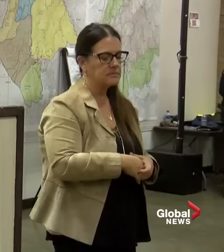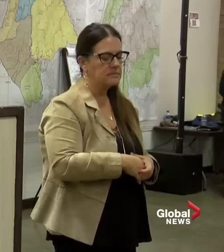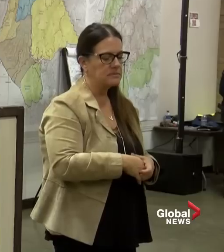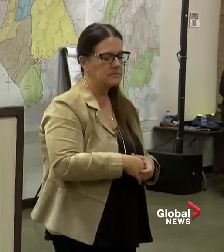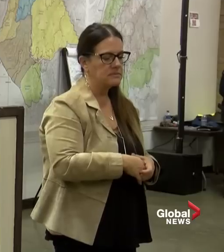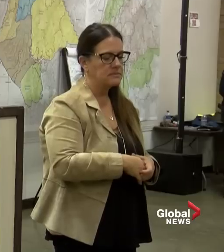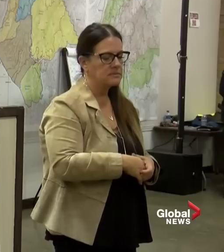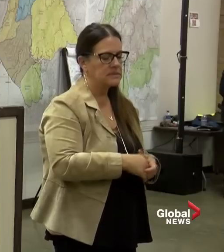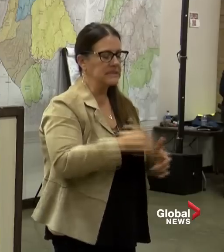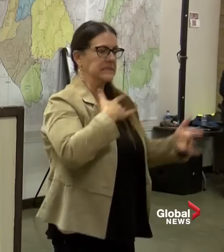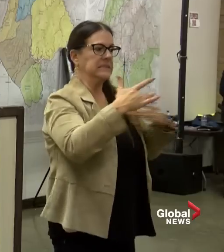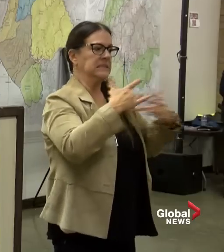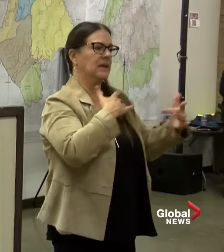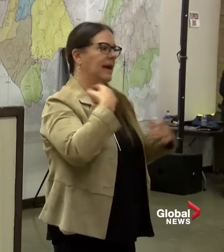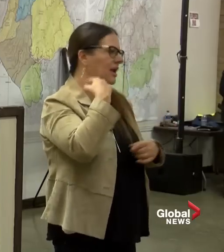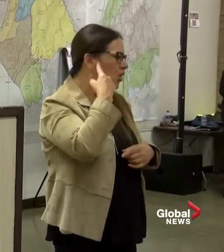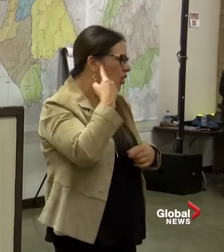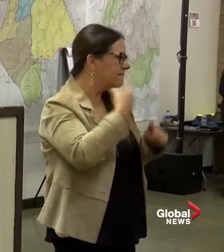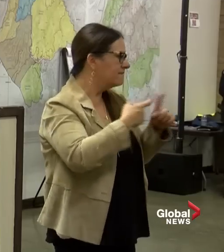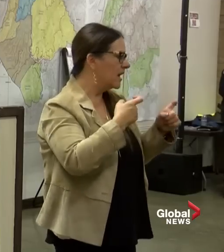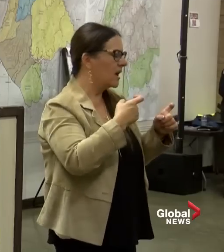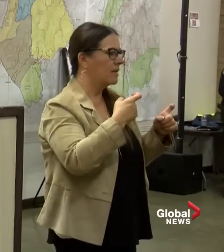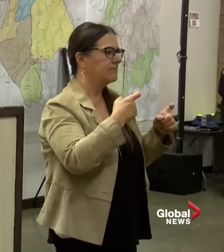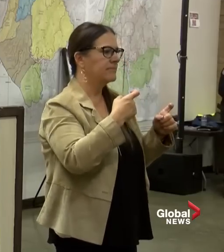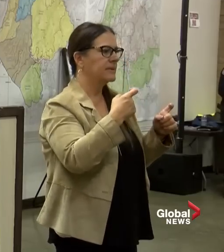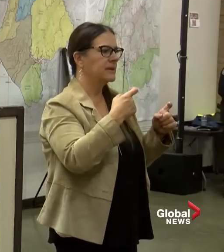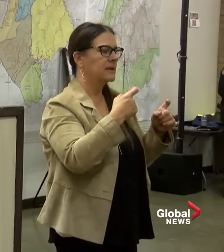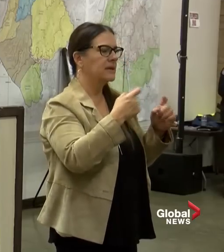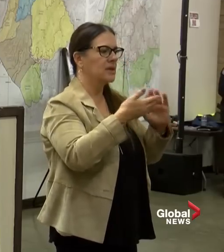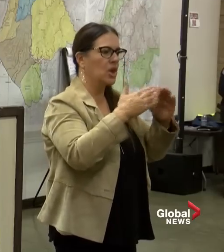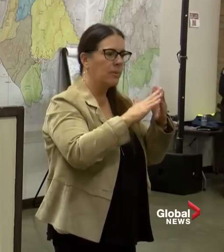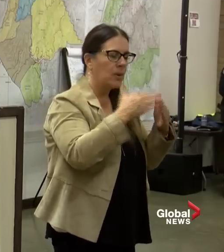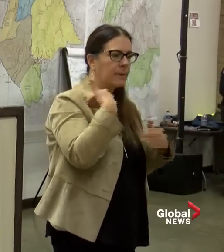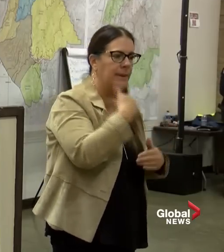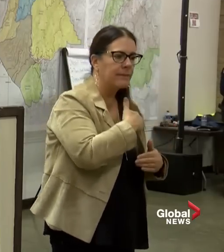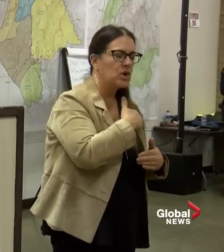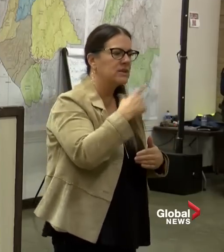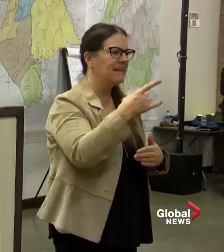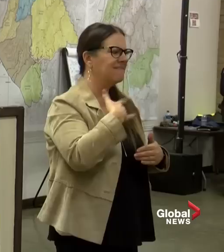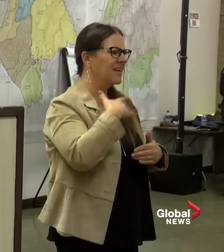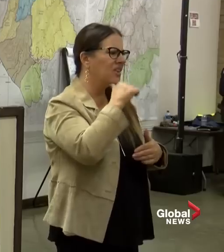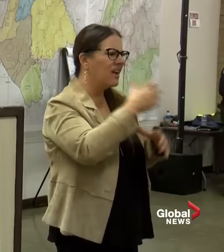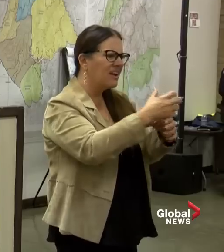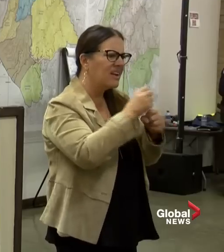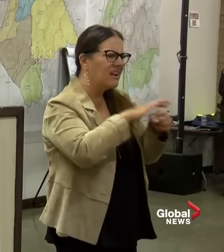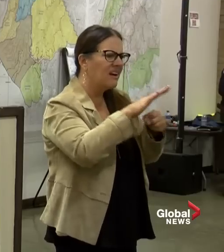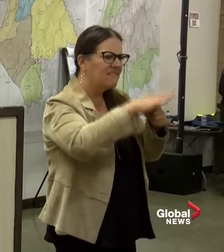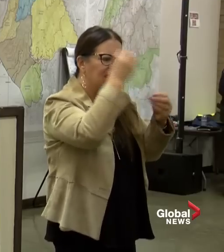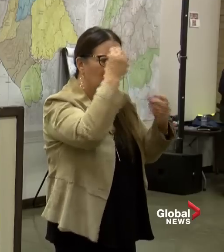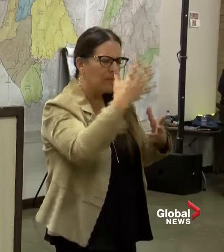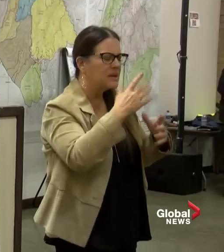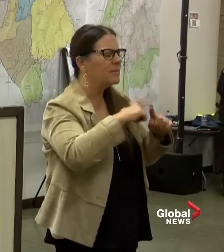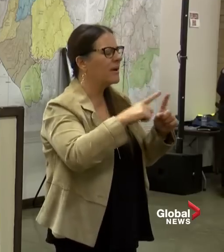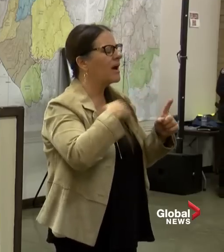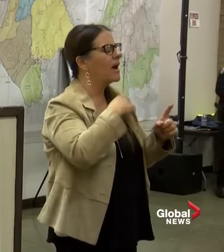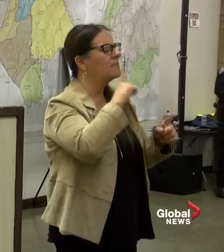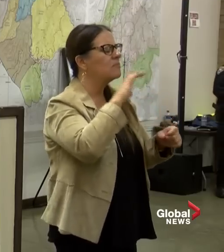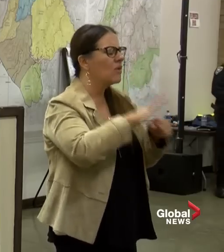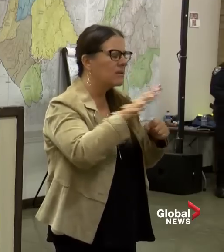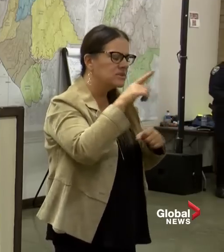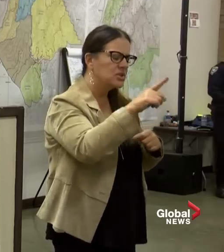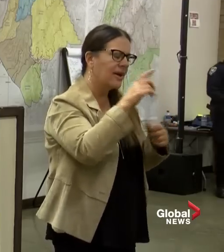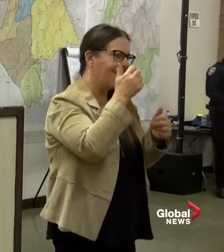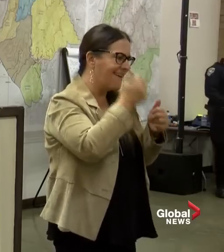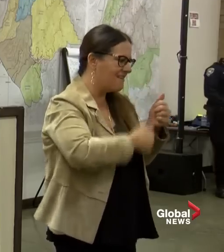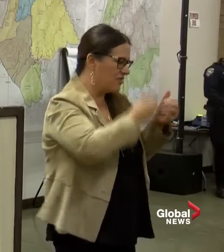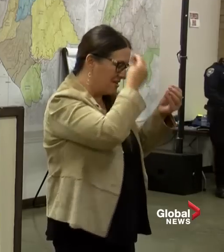from residents is that people are not getting enough information, and I want to assure you that every piece of information